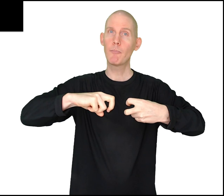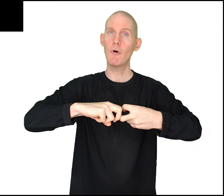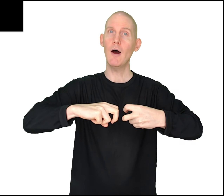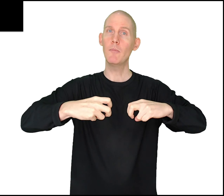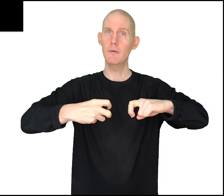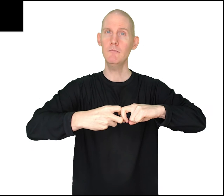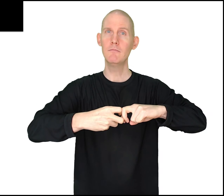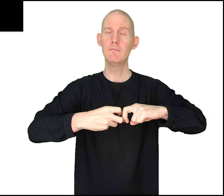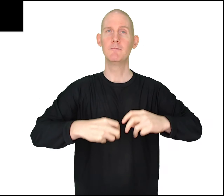Problem.